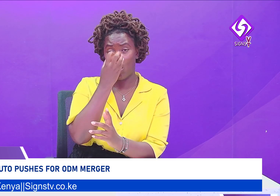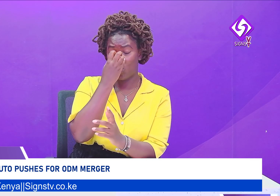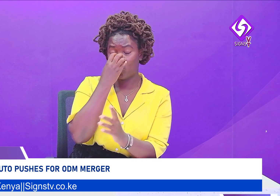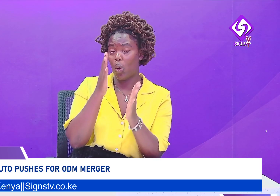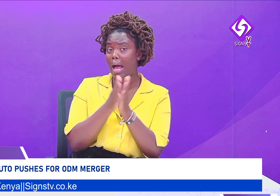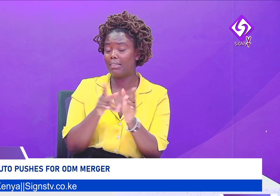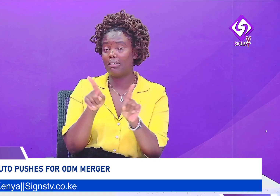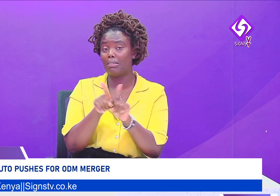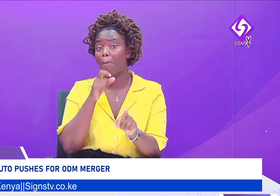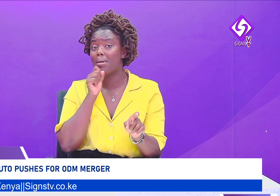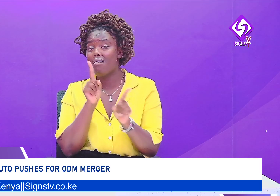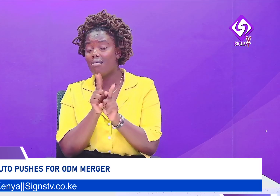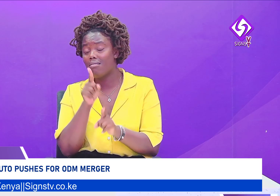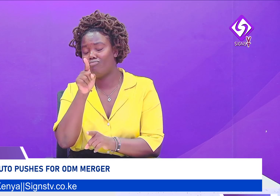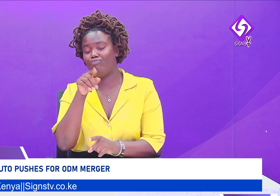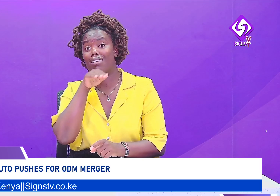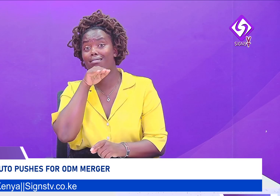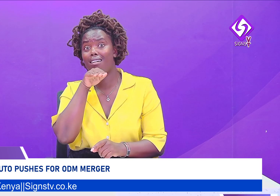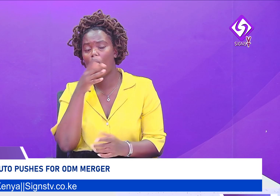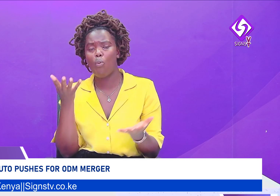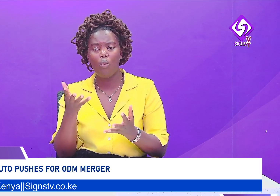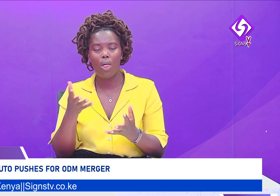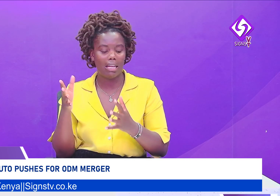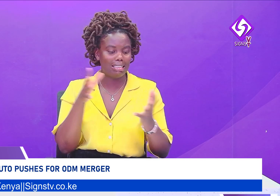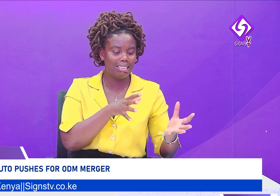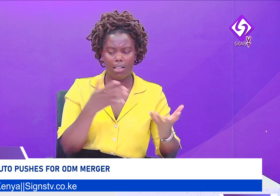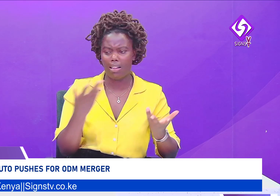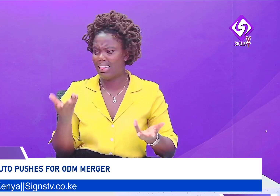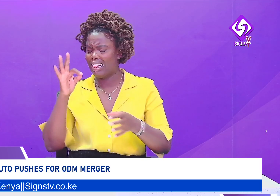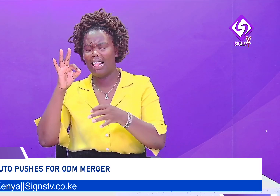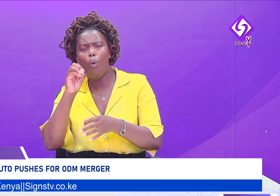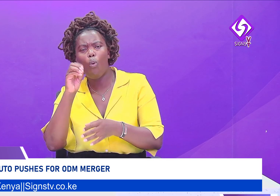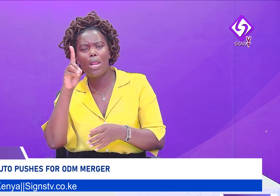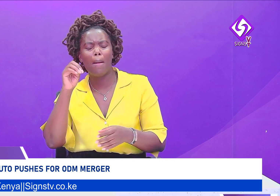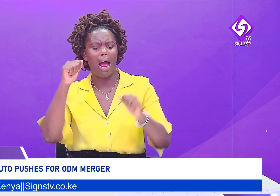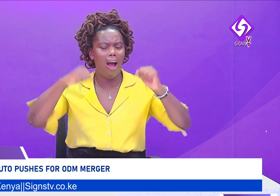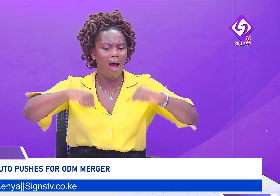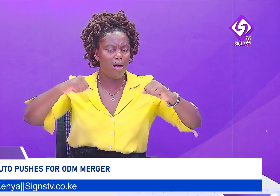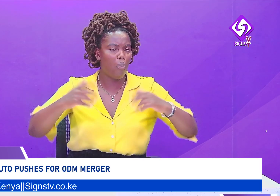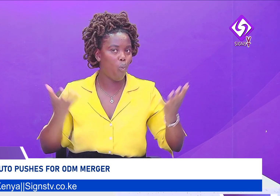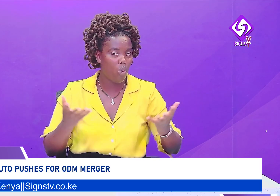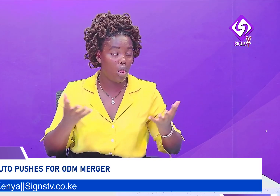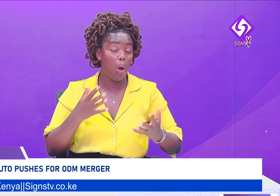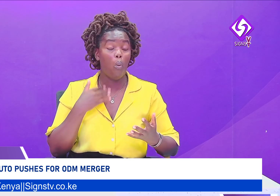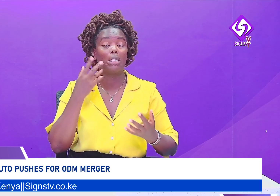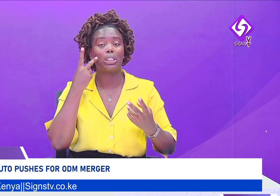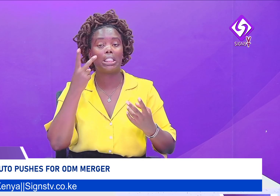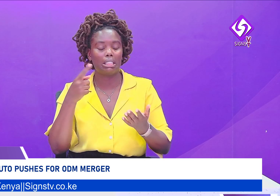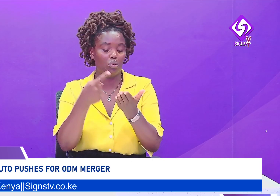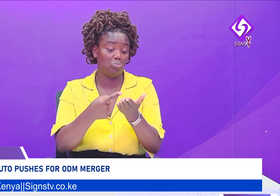The wrangles continue between ODM and the leading party, that is the UDA, so they have